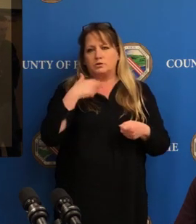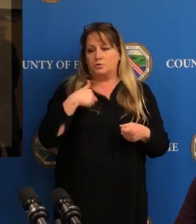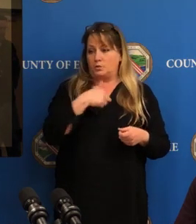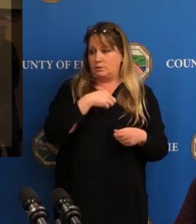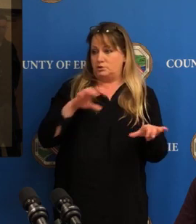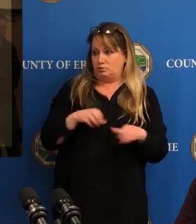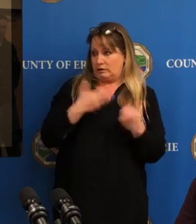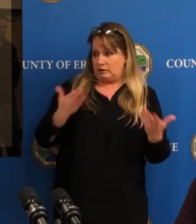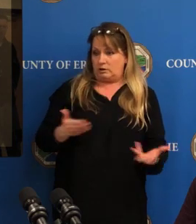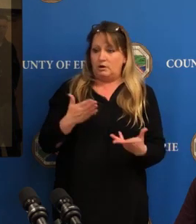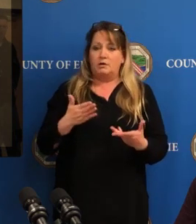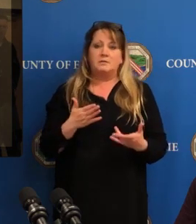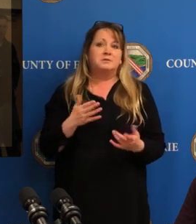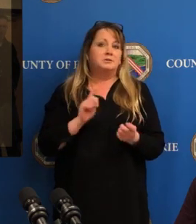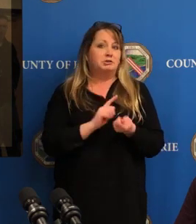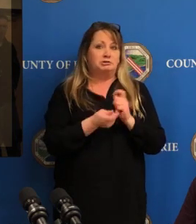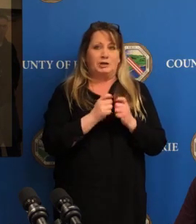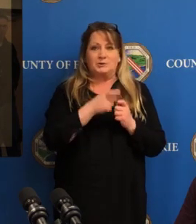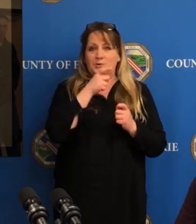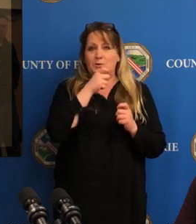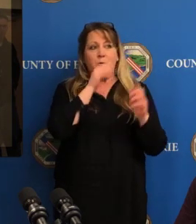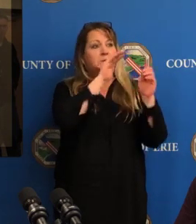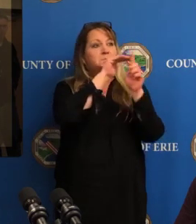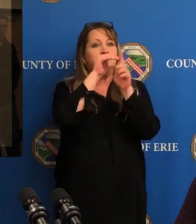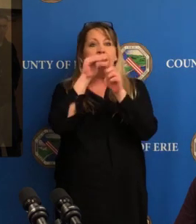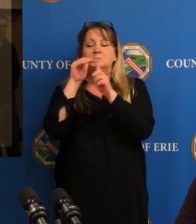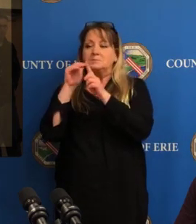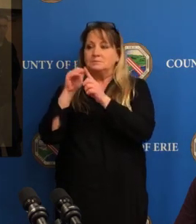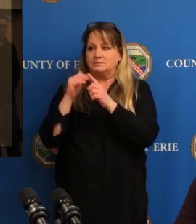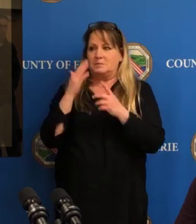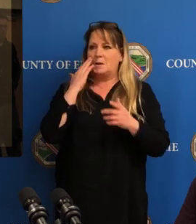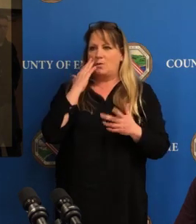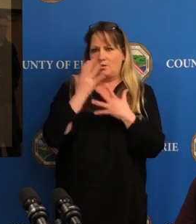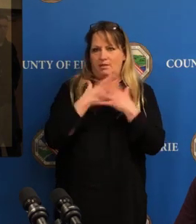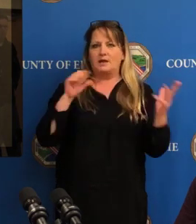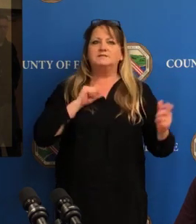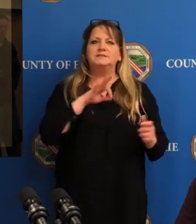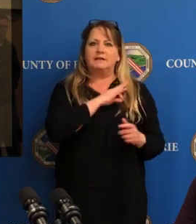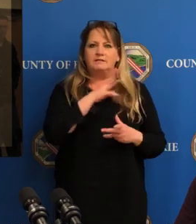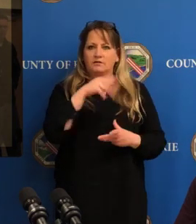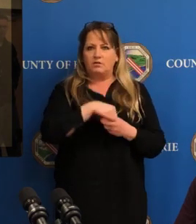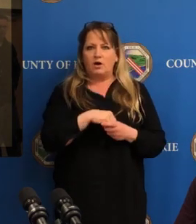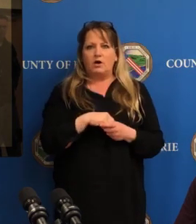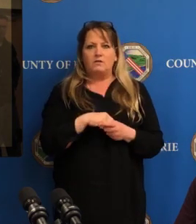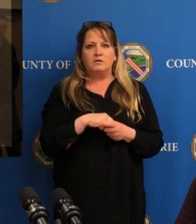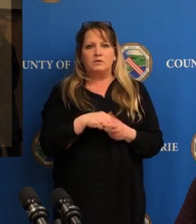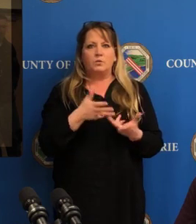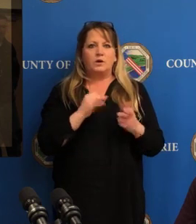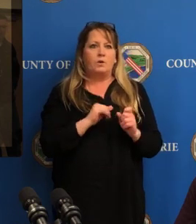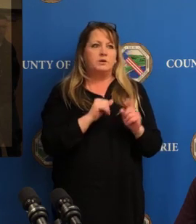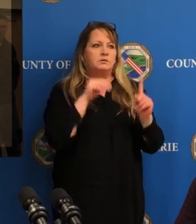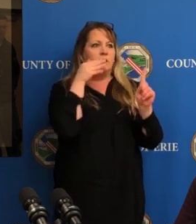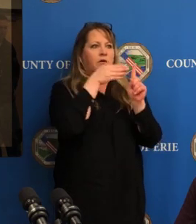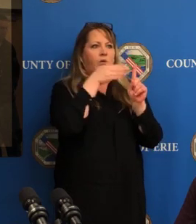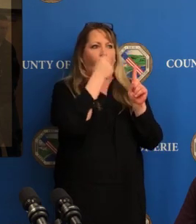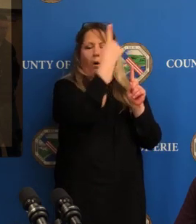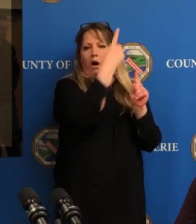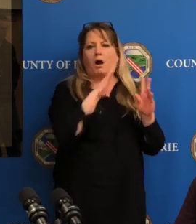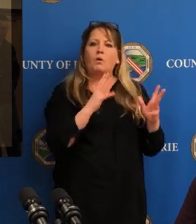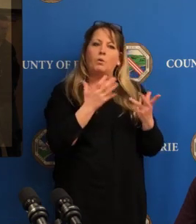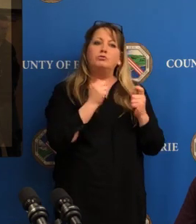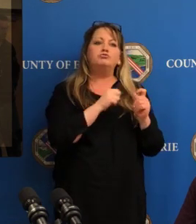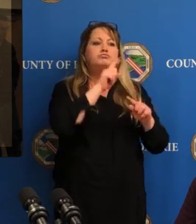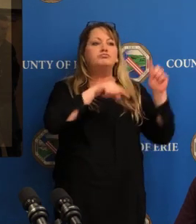here. We've been mixing it up in the Rath building. I know a lot of staff have been doing it. We don't want to just patronize the same one. We want to ensure everyone